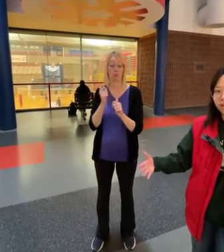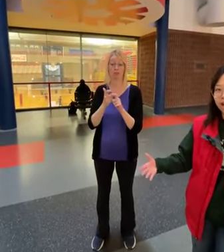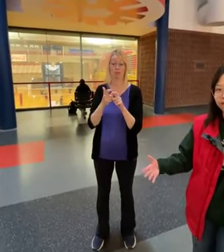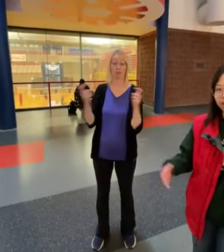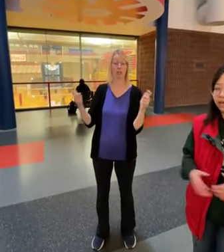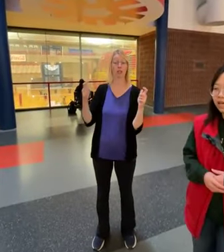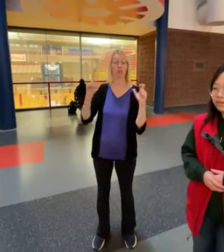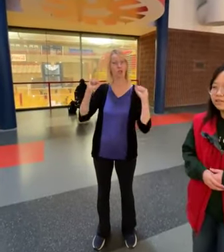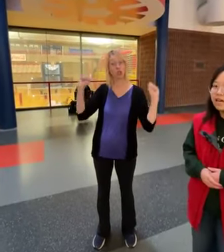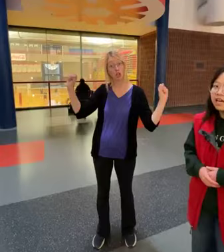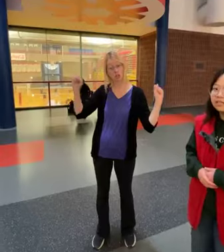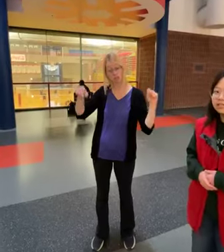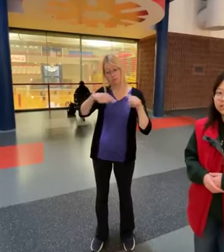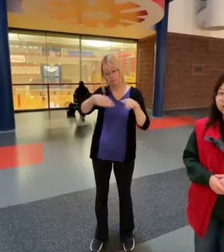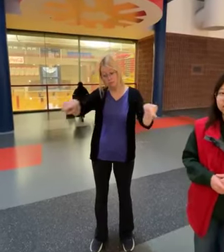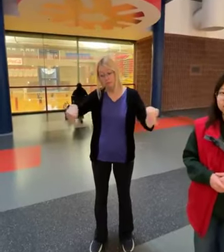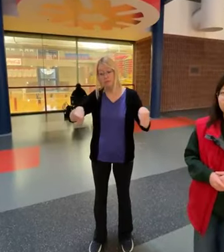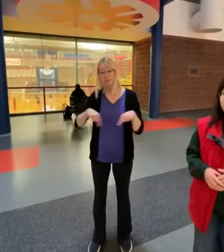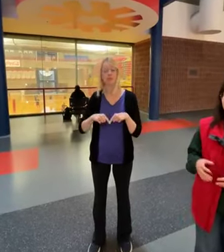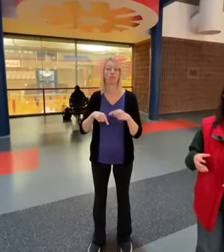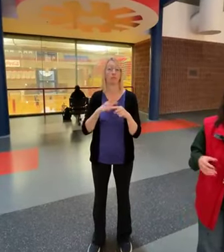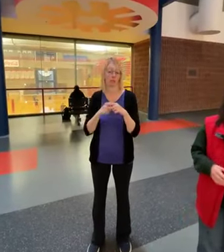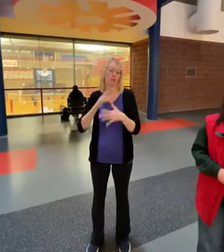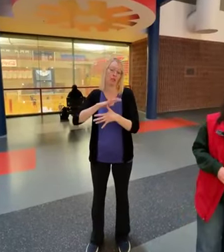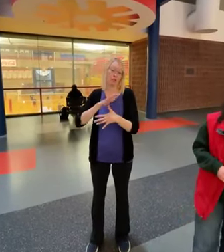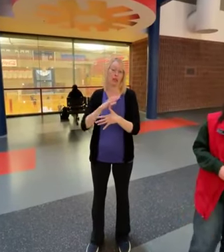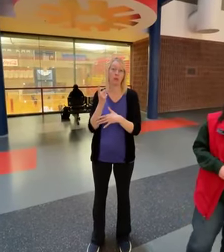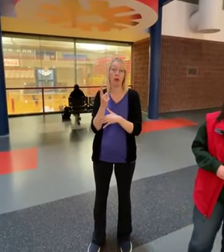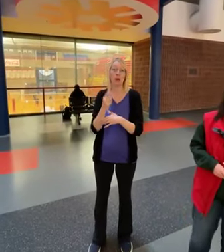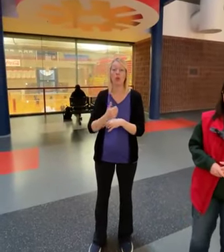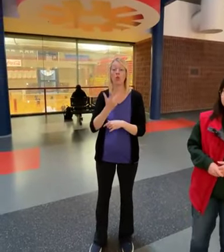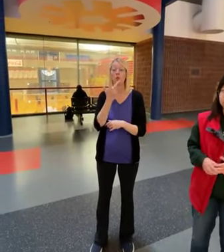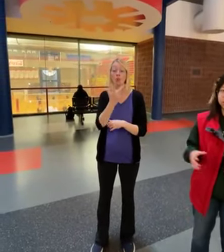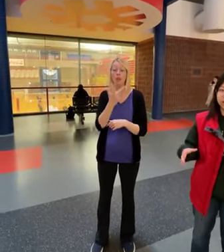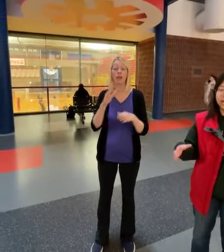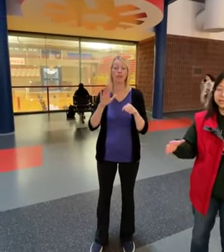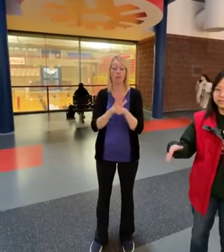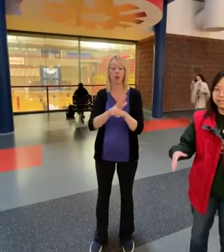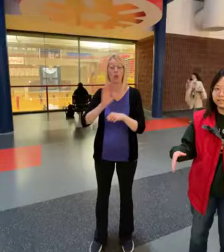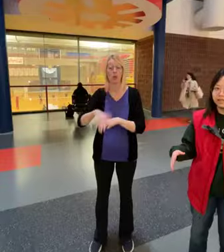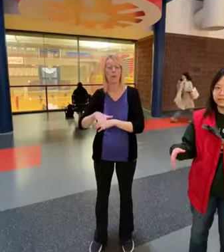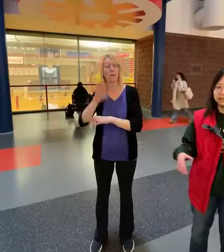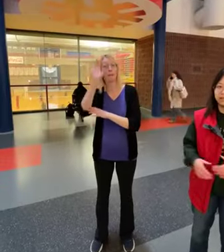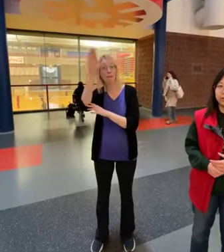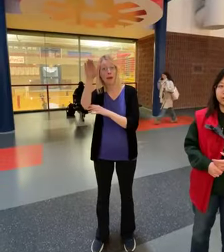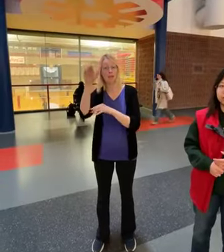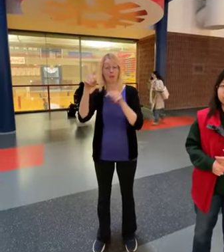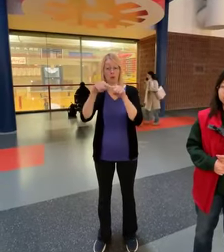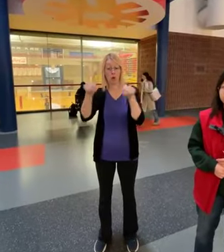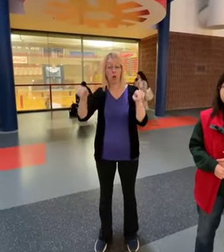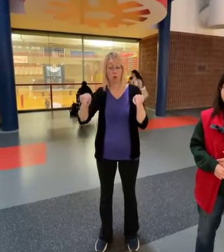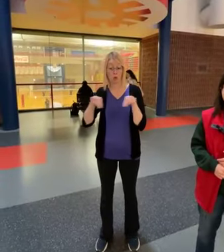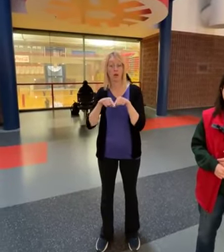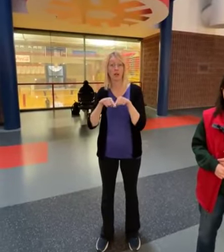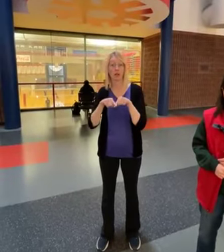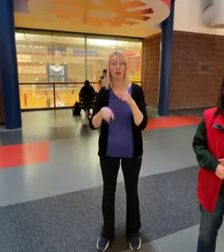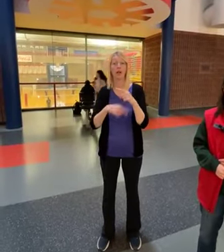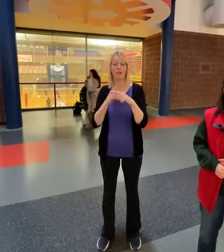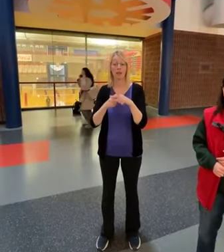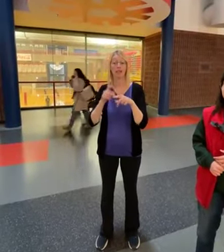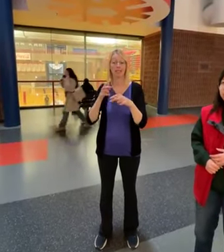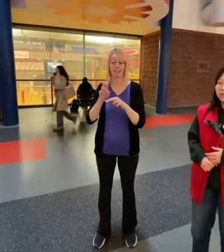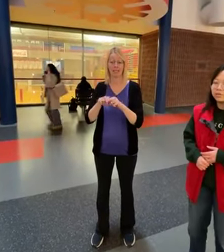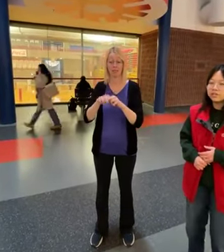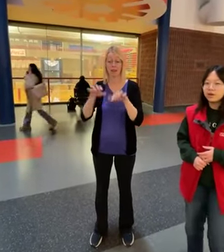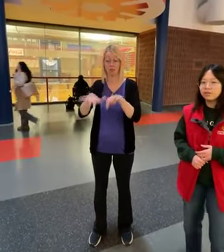of sorts that we have on our campus. Essentially it is 3 full basketball courts and also has seating that can seat upwards of 3,000